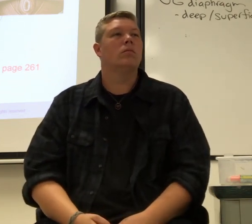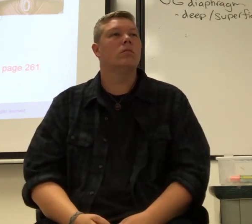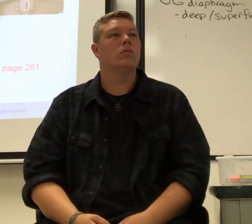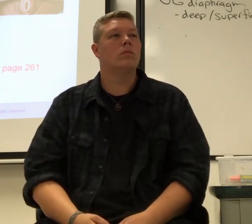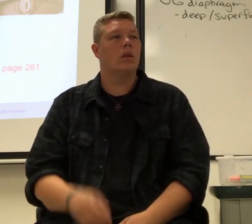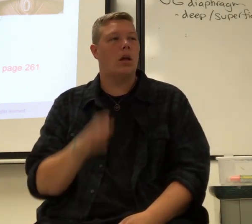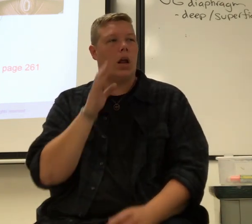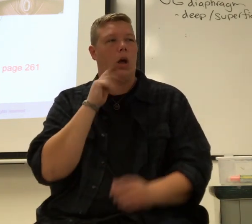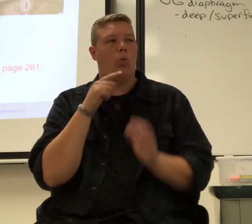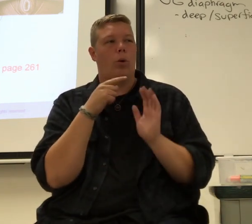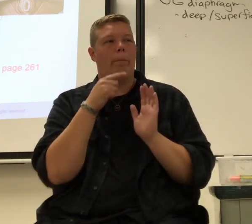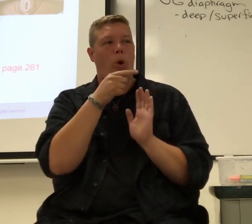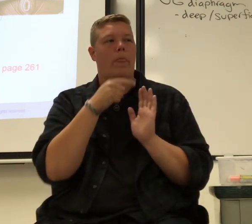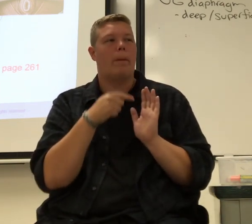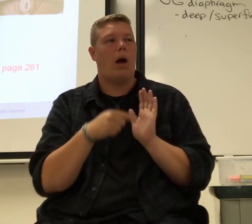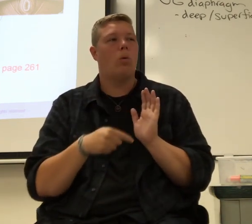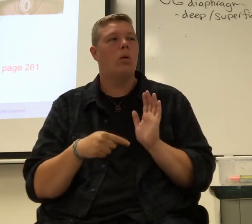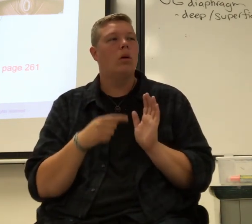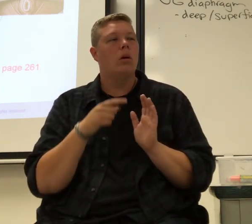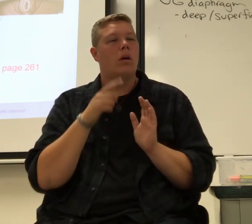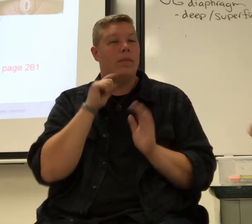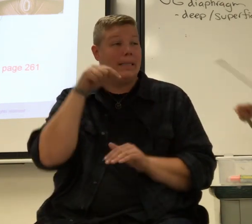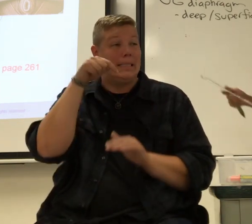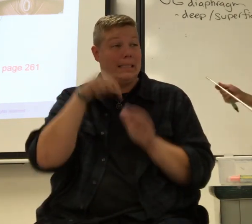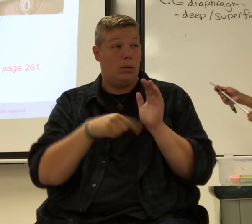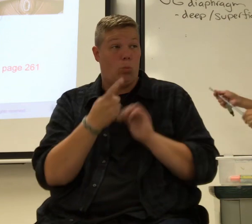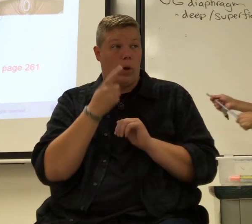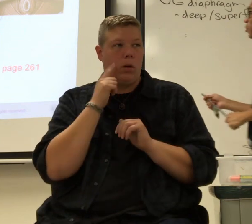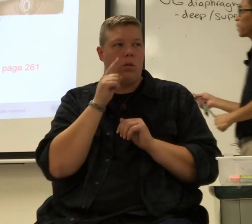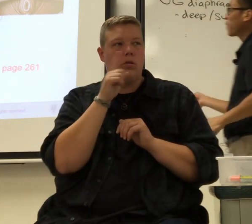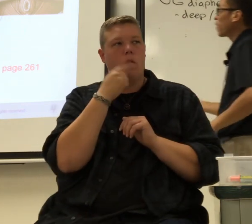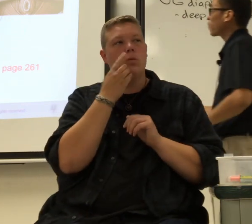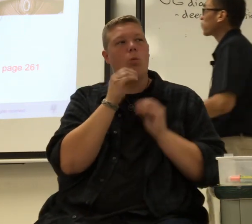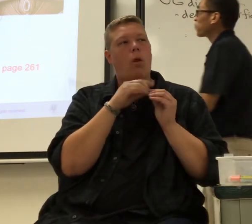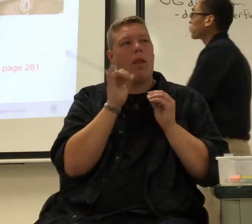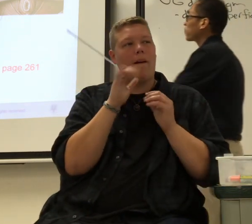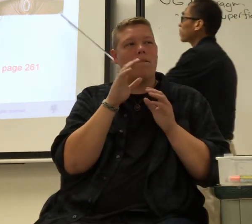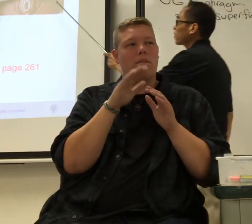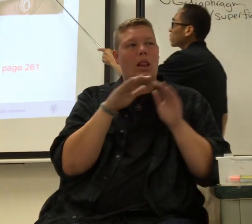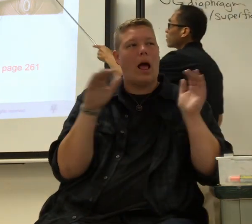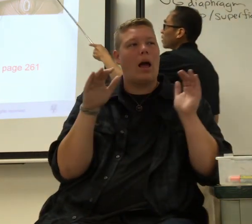I'll point them out to you. The deep one looks more like a flat membrane there